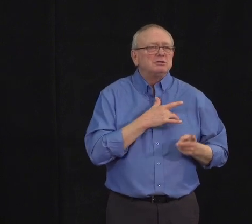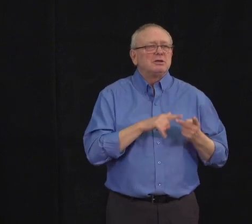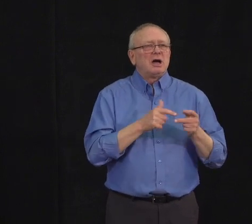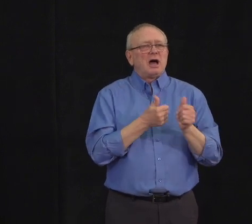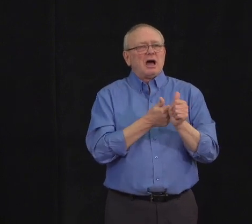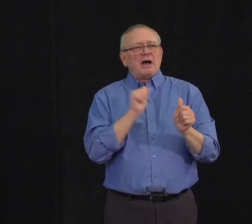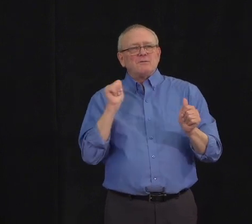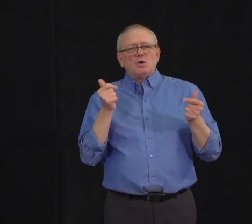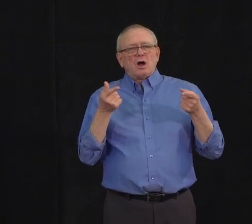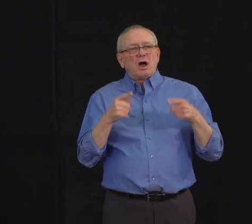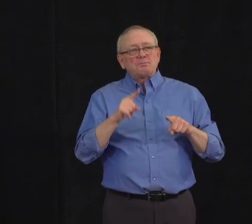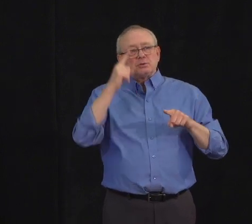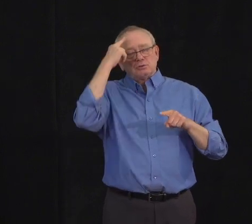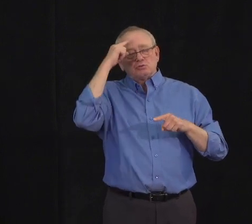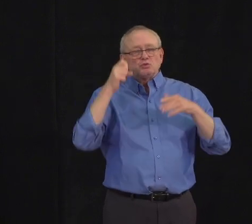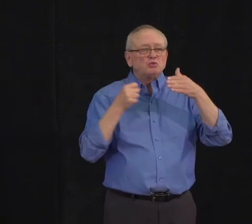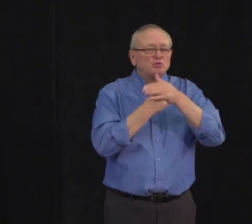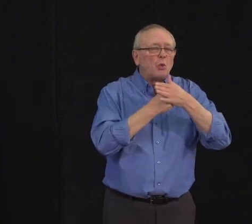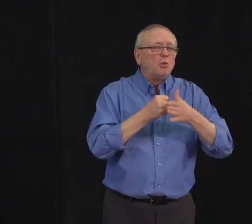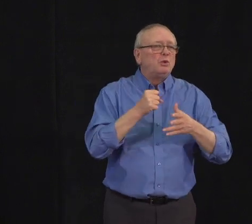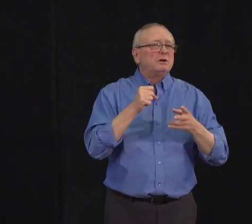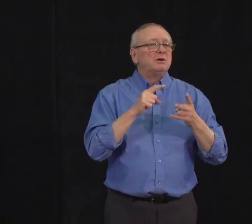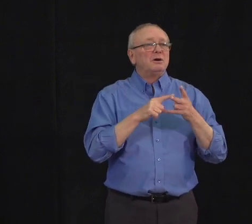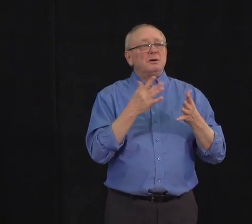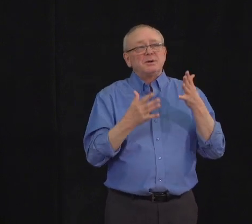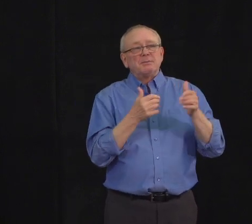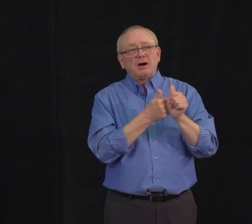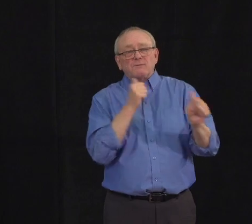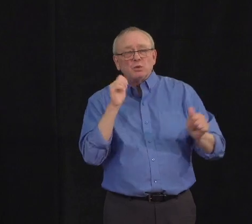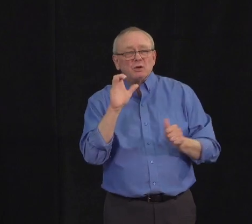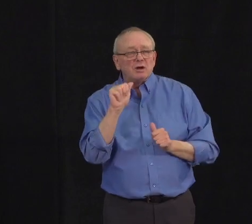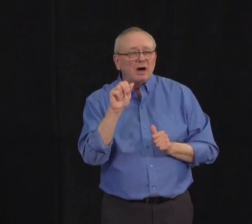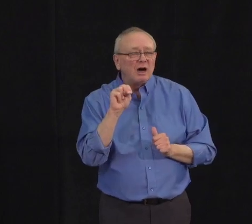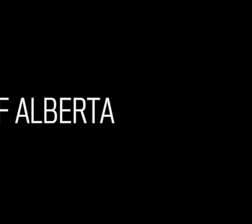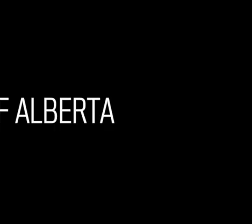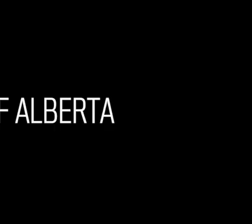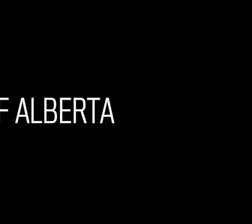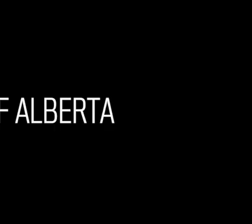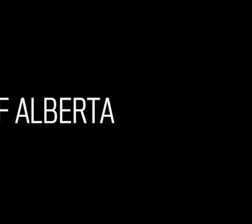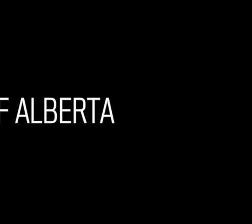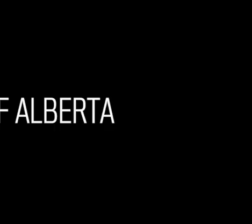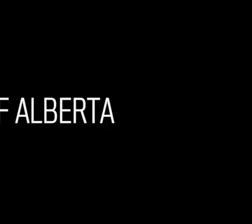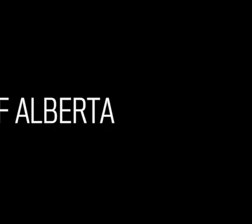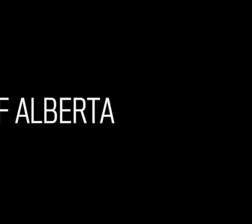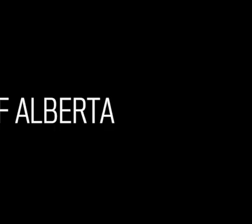to take an active role in their health and our collective health as we respond to this pandemic.